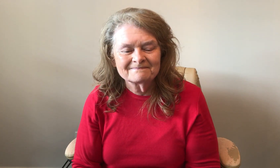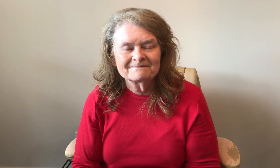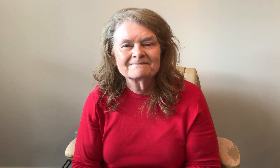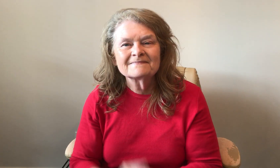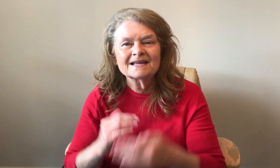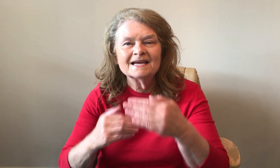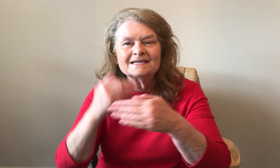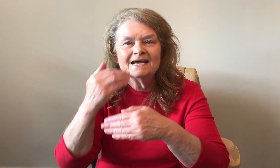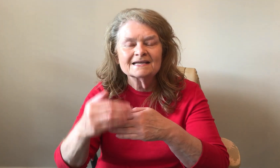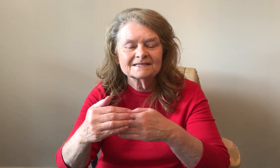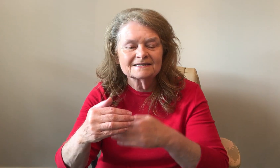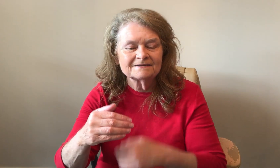Okay, next.